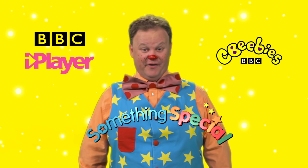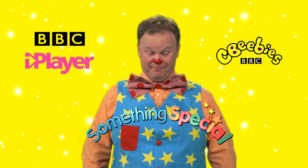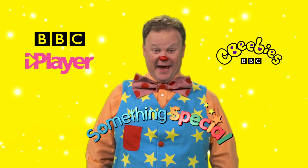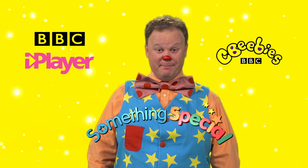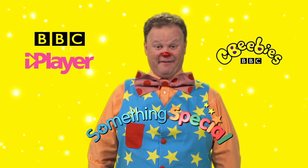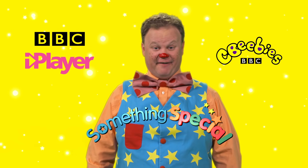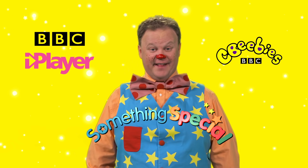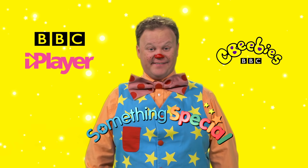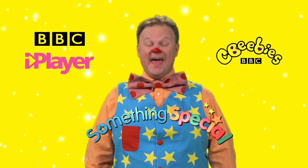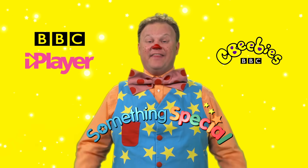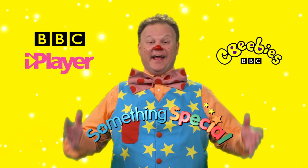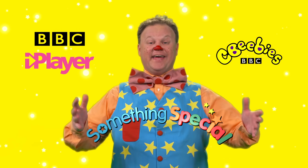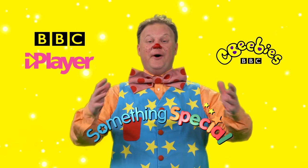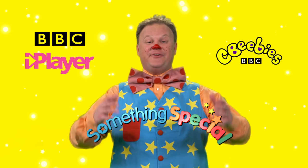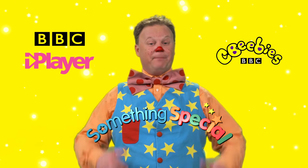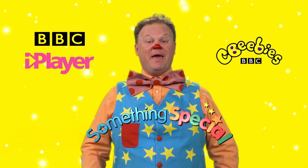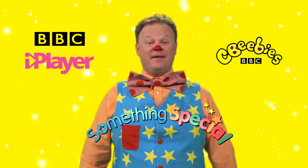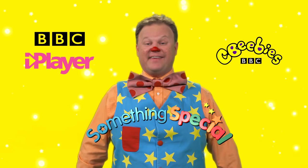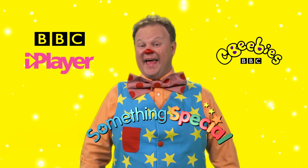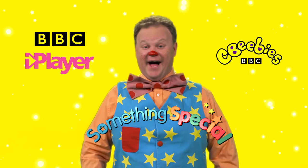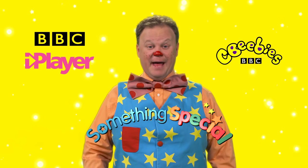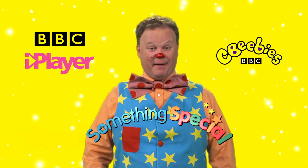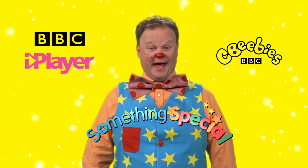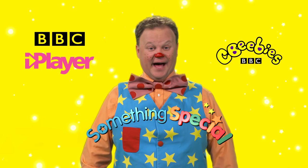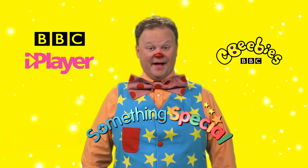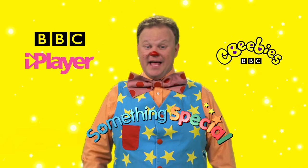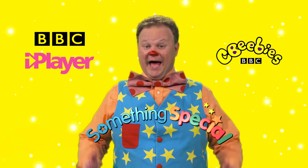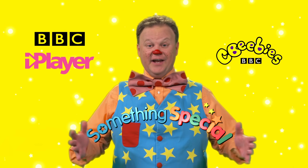of me and my friends, then go to BBC iPlayer